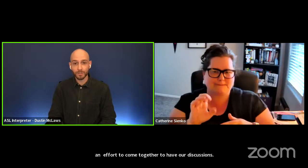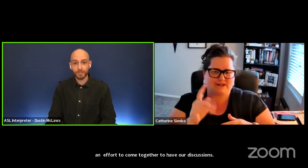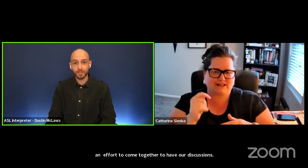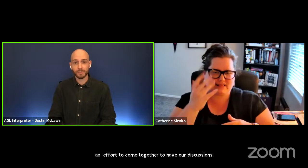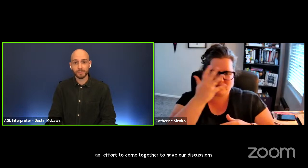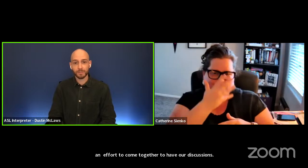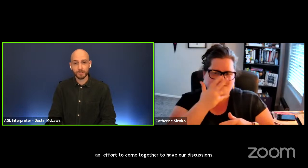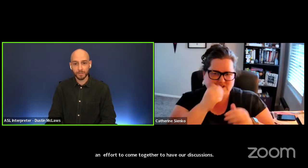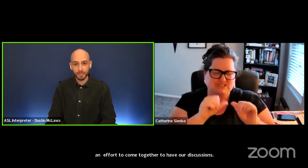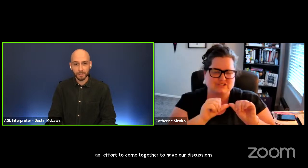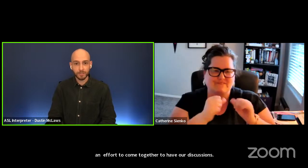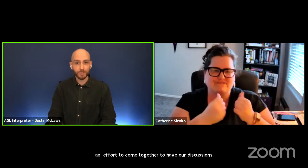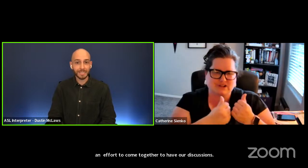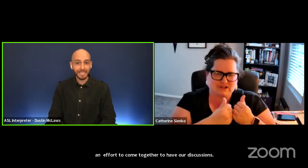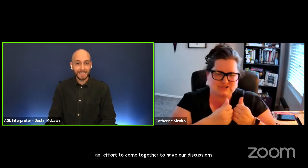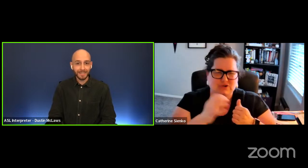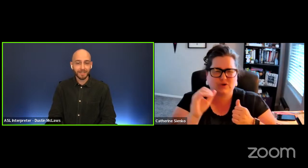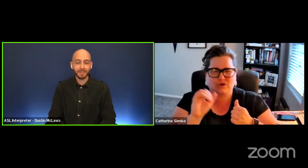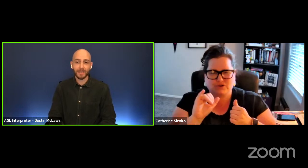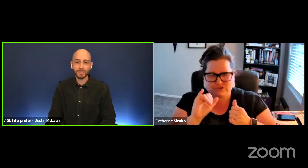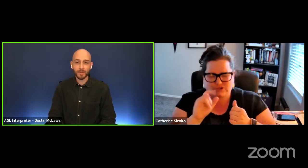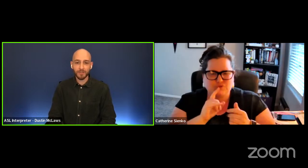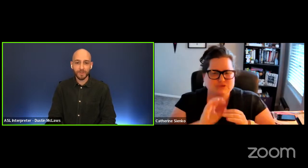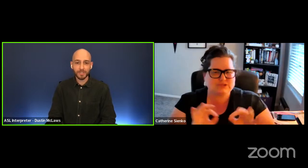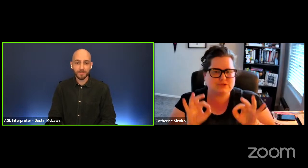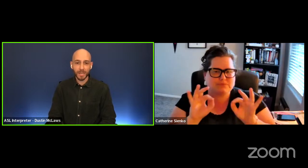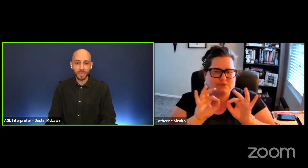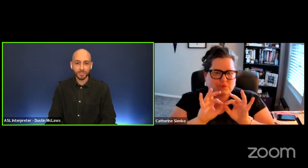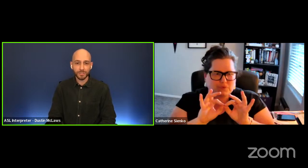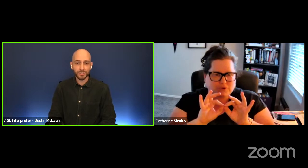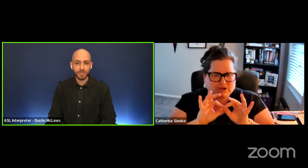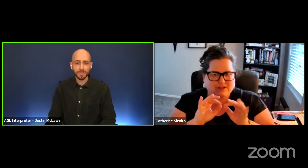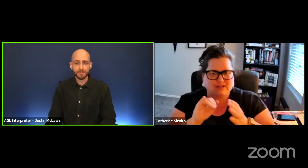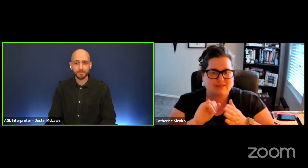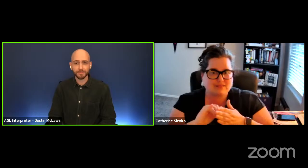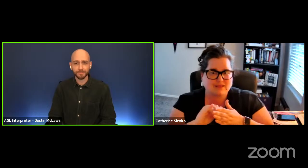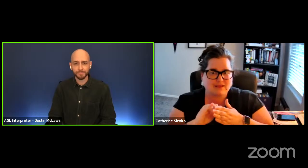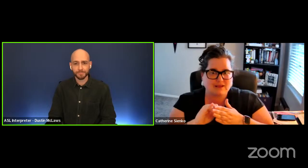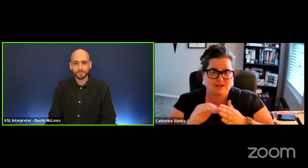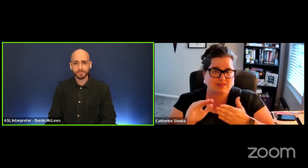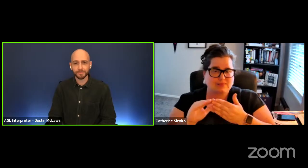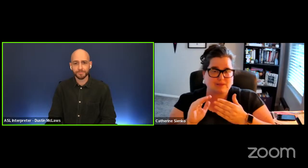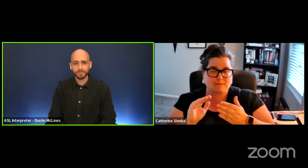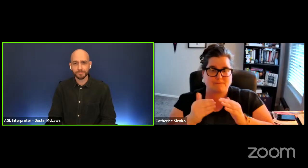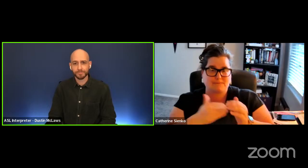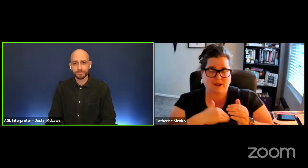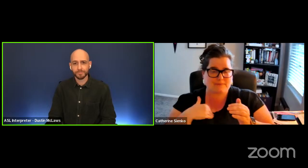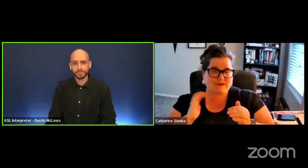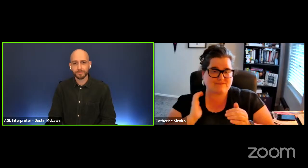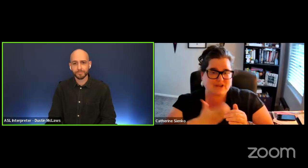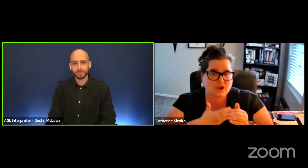executive director to lead and to be the face of the agency.